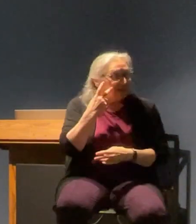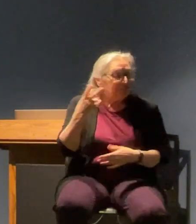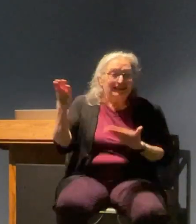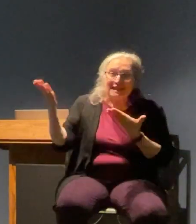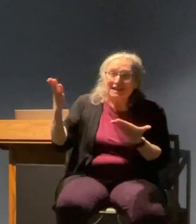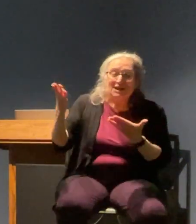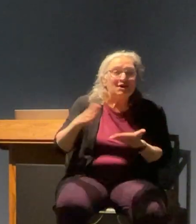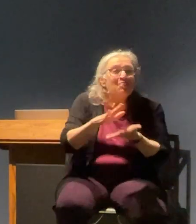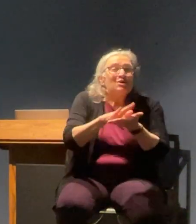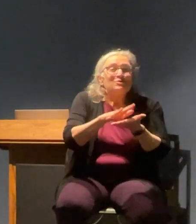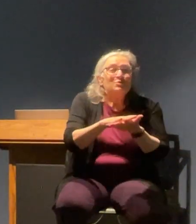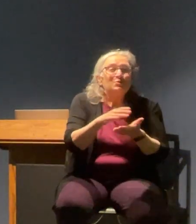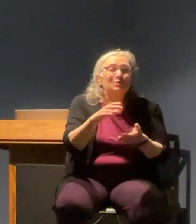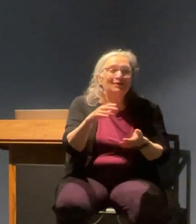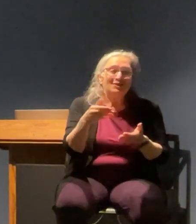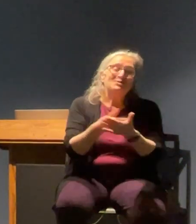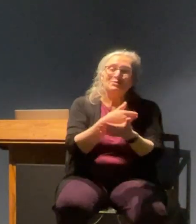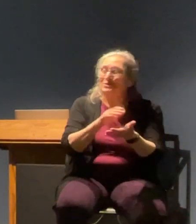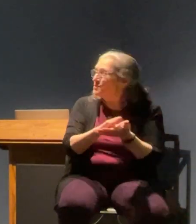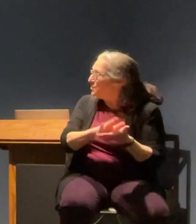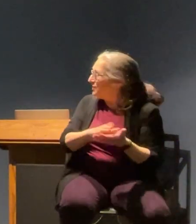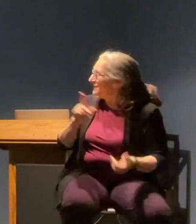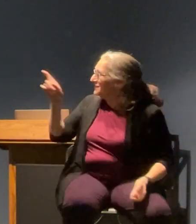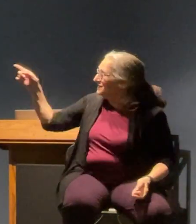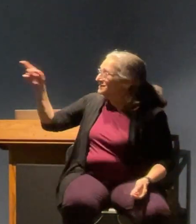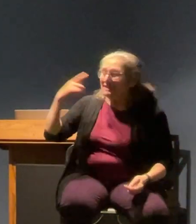really, really working there. I just had somebody take a picture.